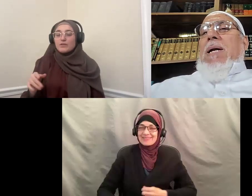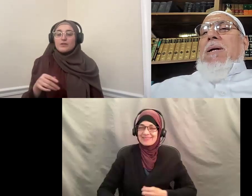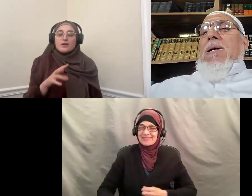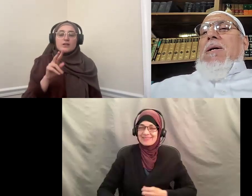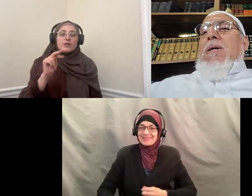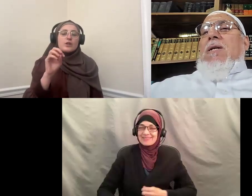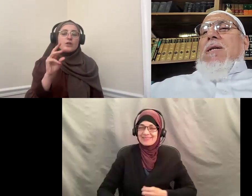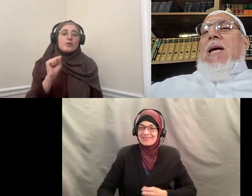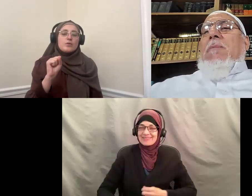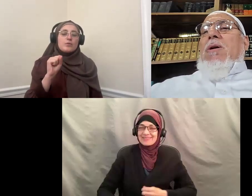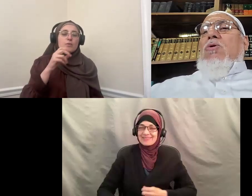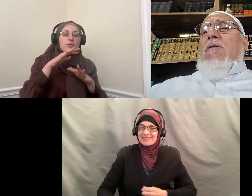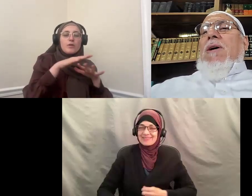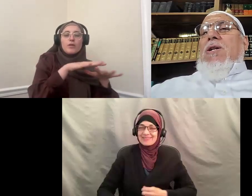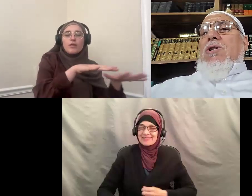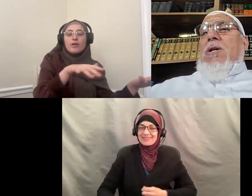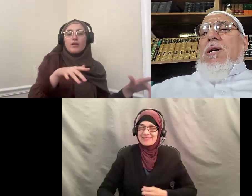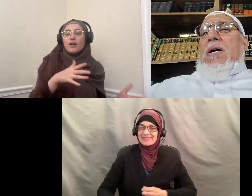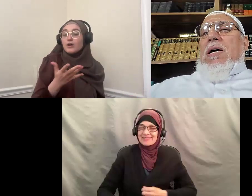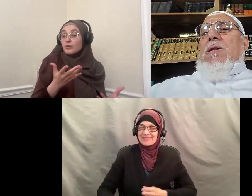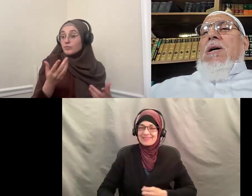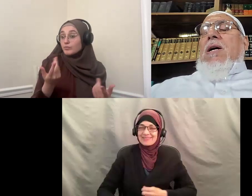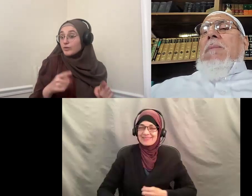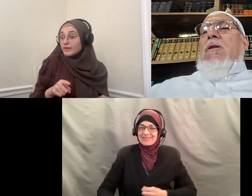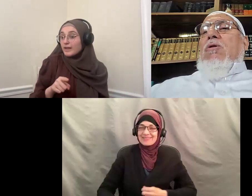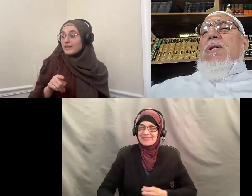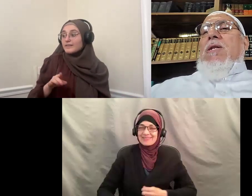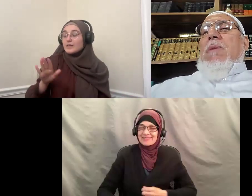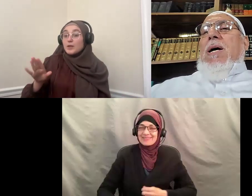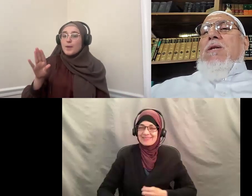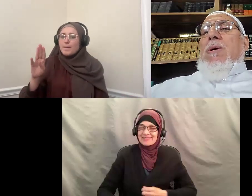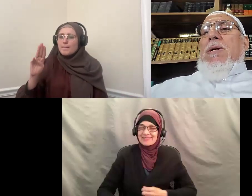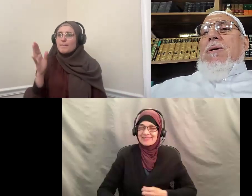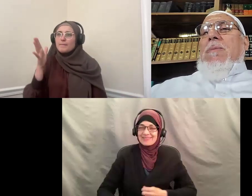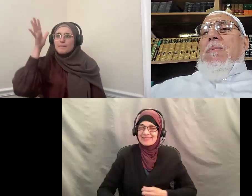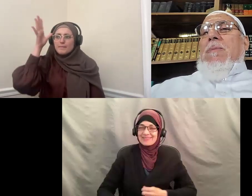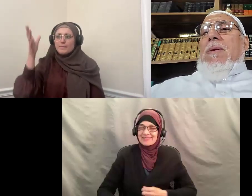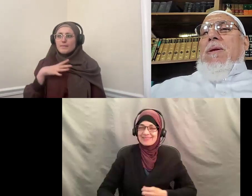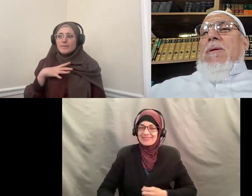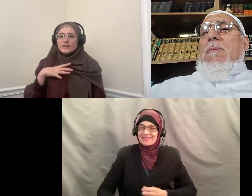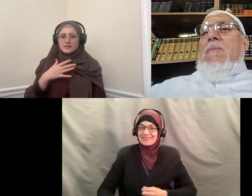of men just came into the village and they are coming to visit my husband.